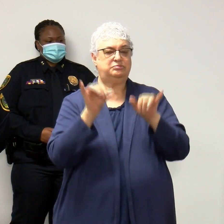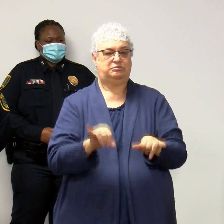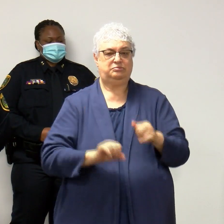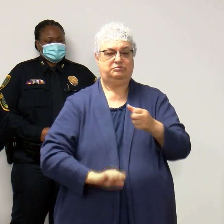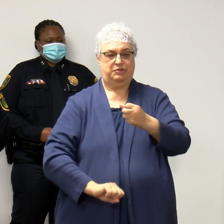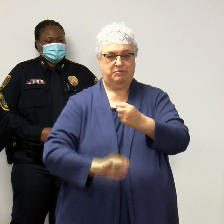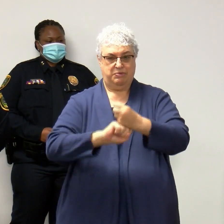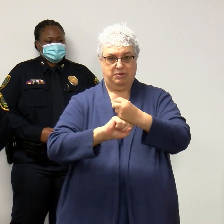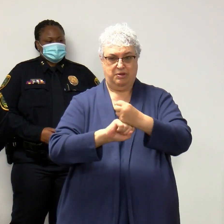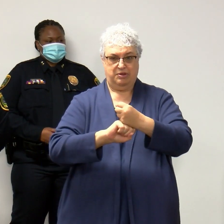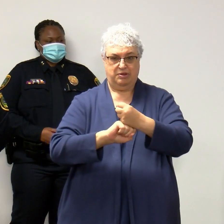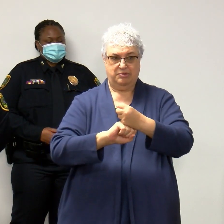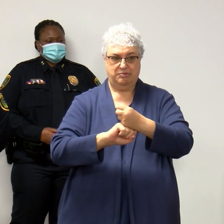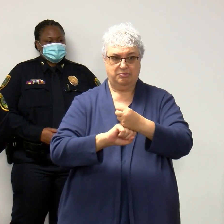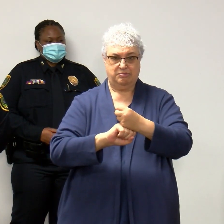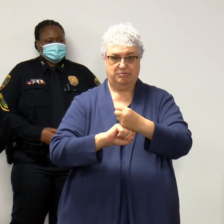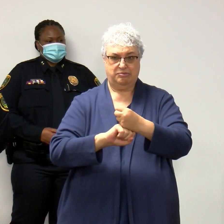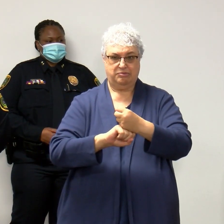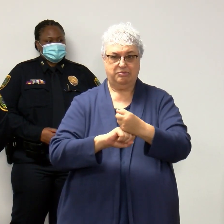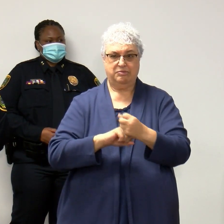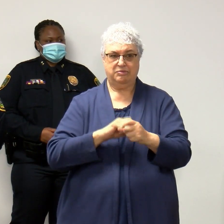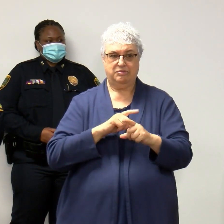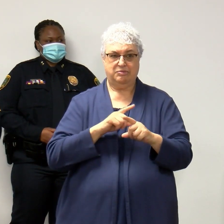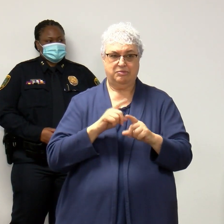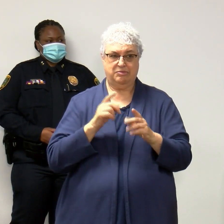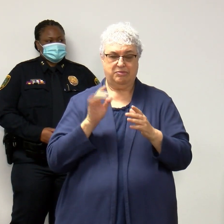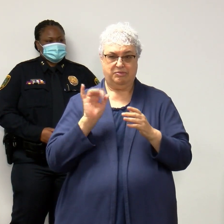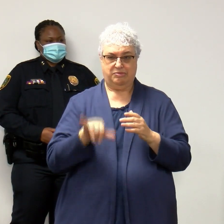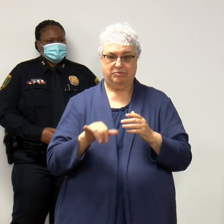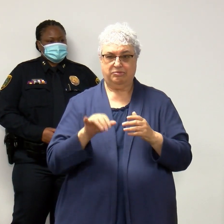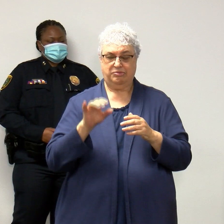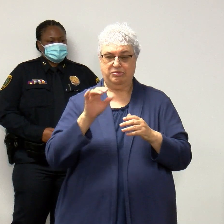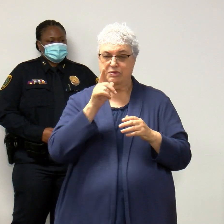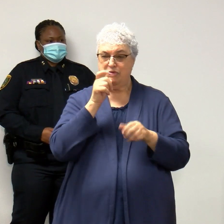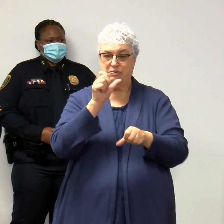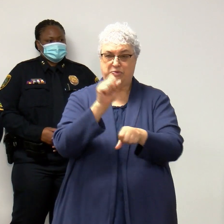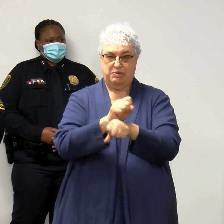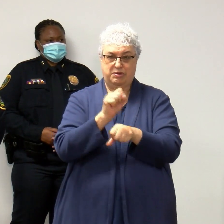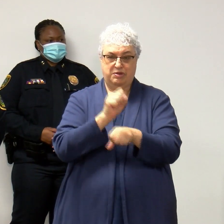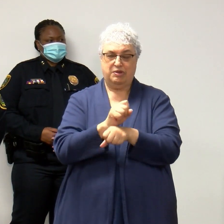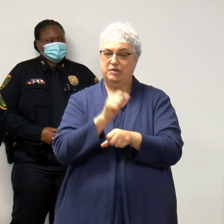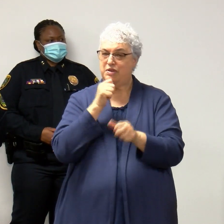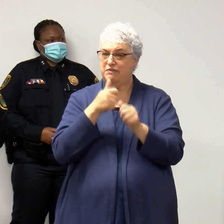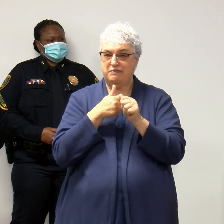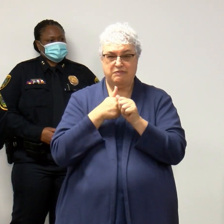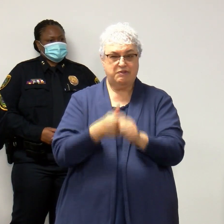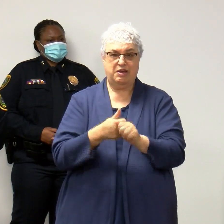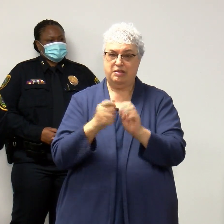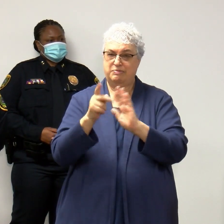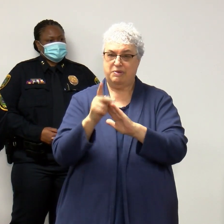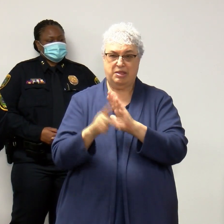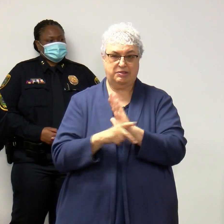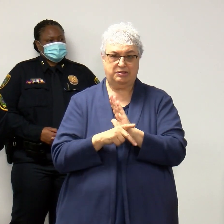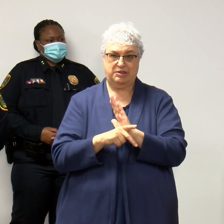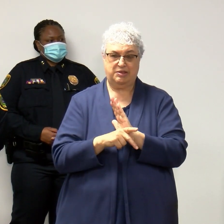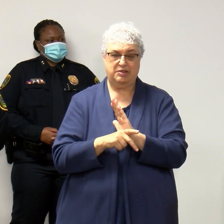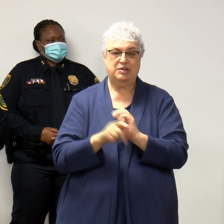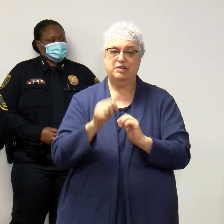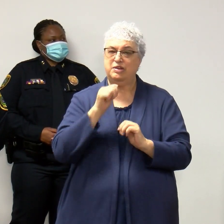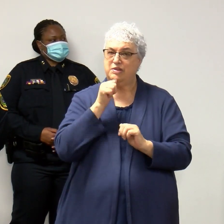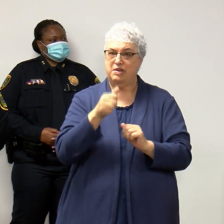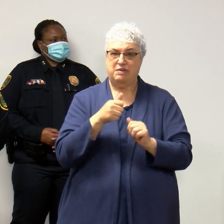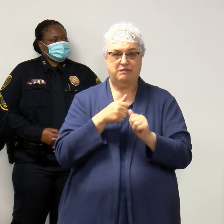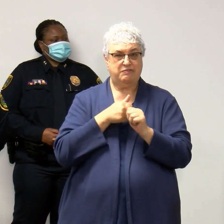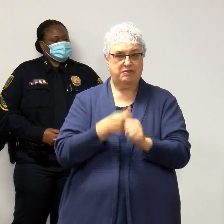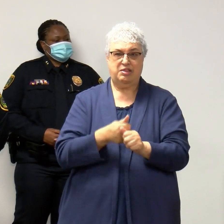you. But when employees fail to follow the policy and they don't